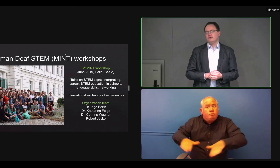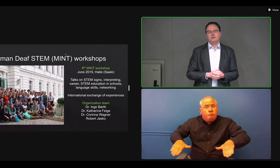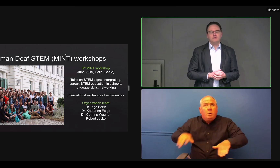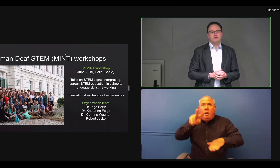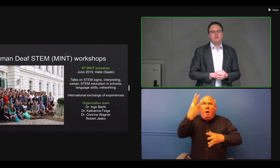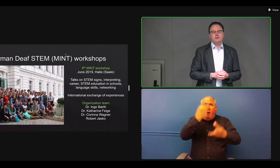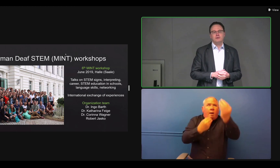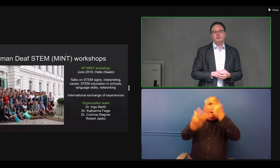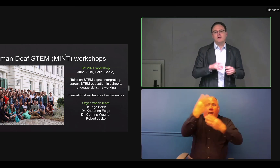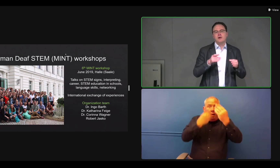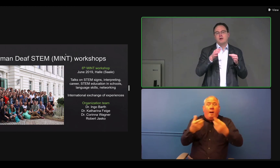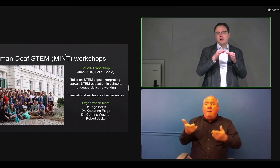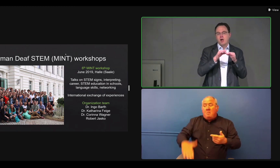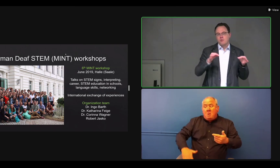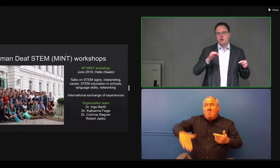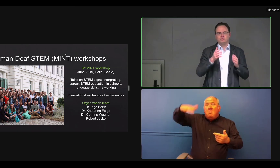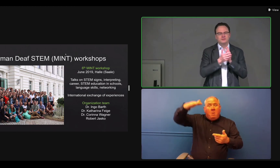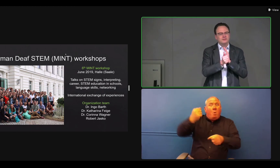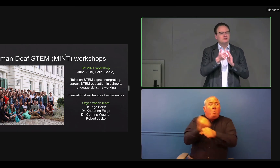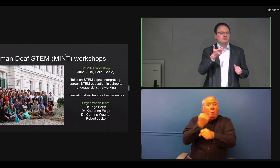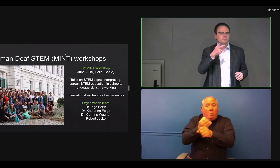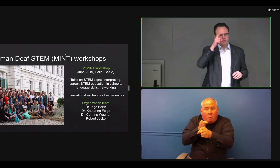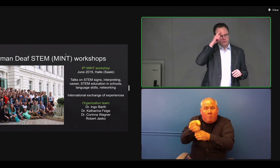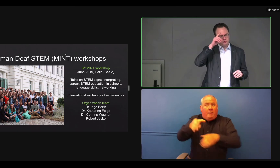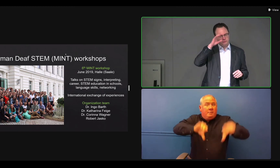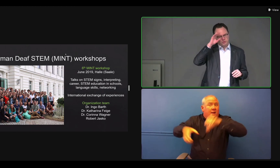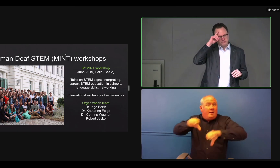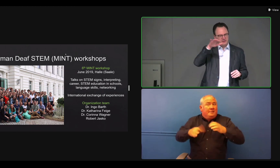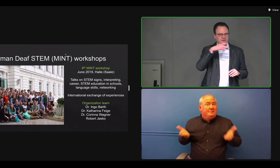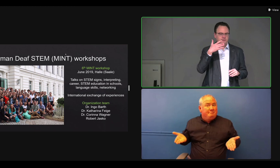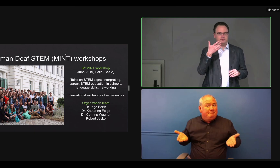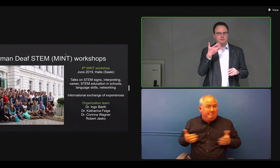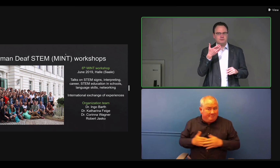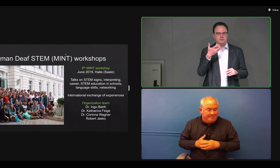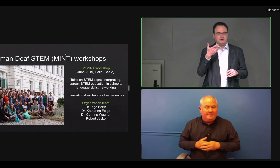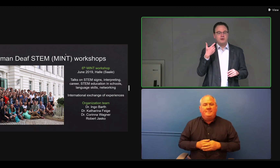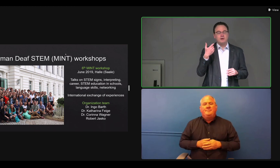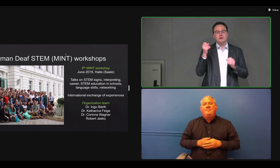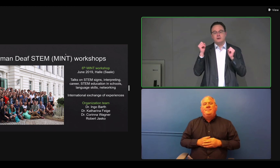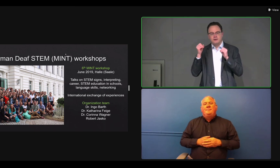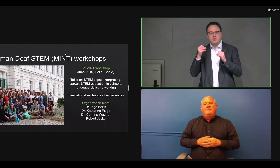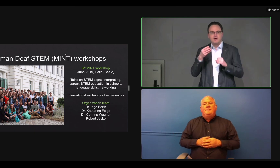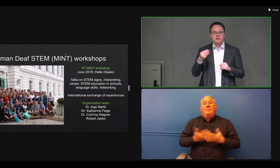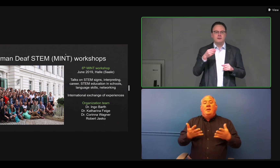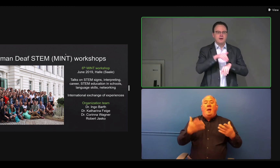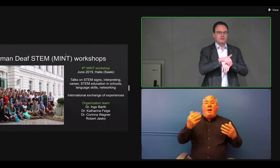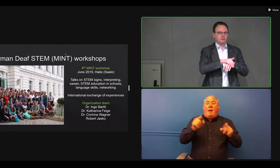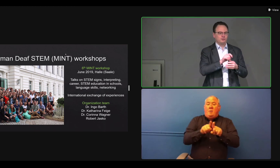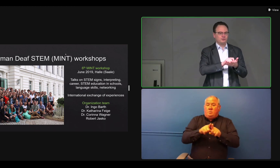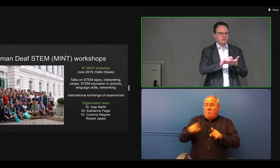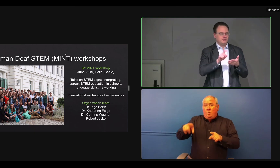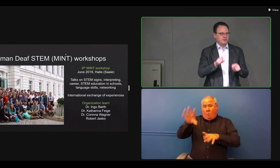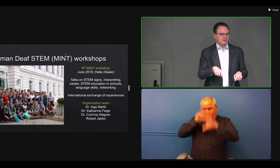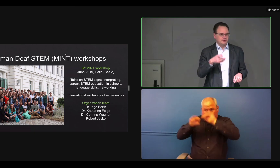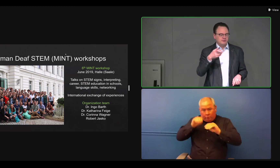to make sure that when we explain scientific concepts to children in the school setting, that we have signs readily